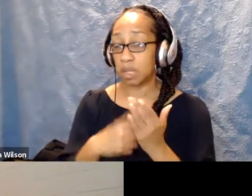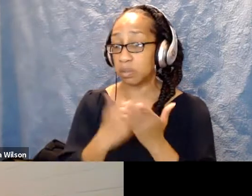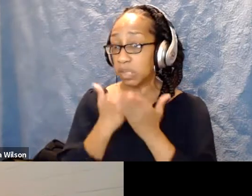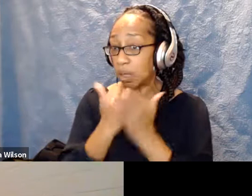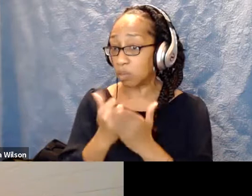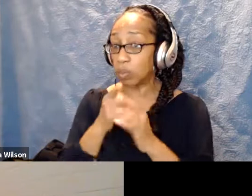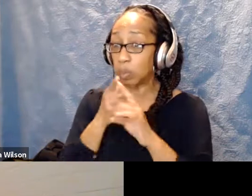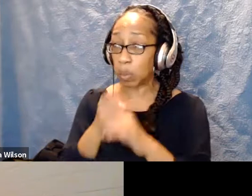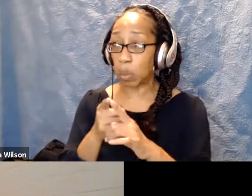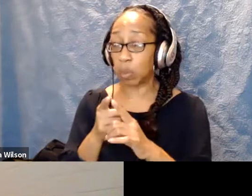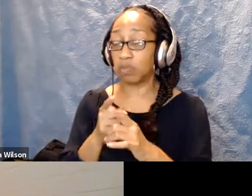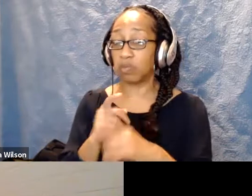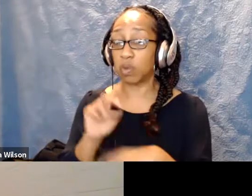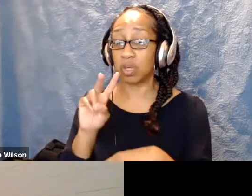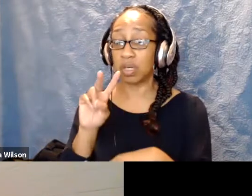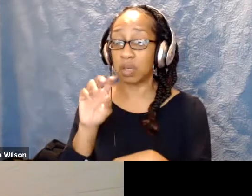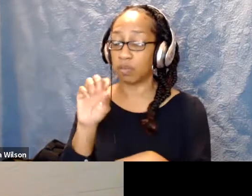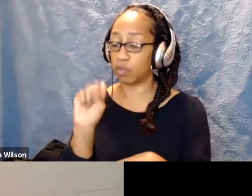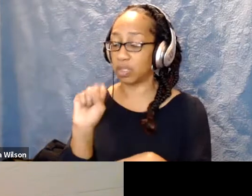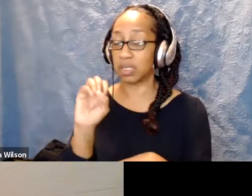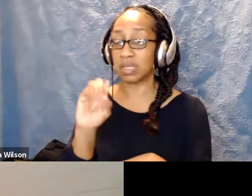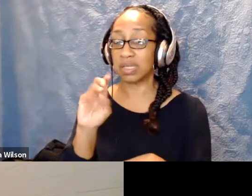we really focus on independent living skills.